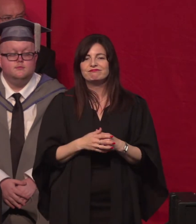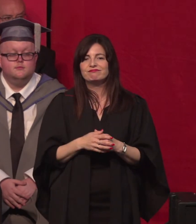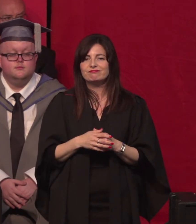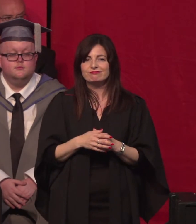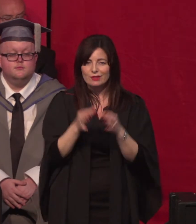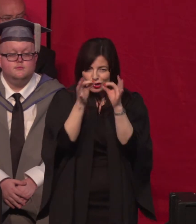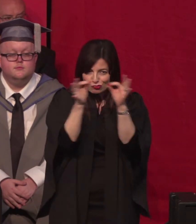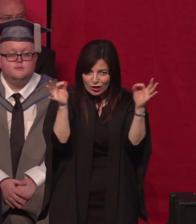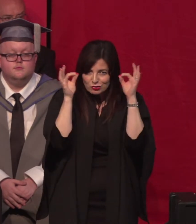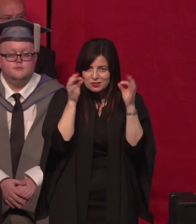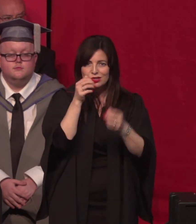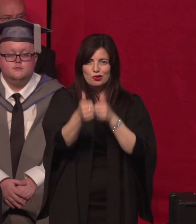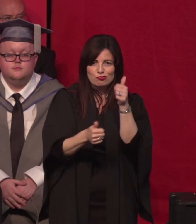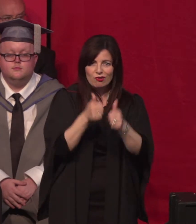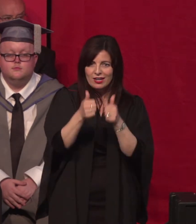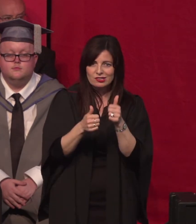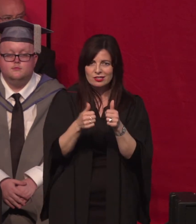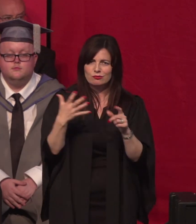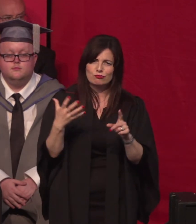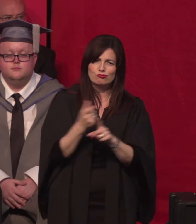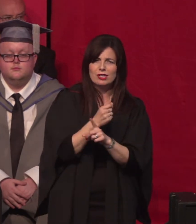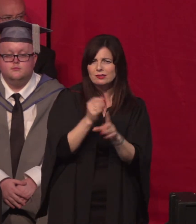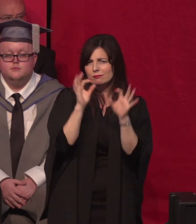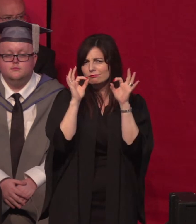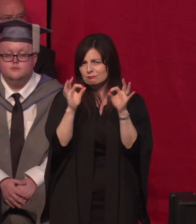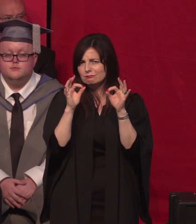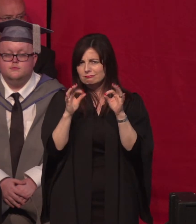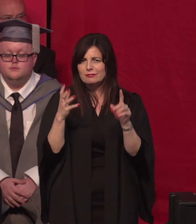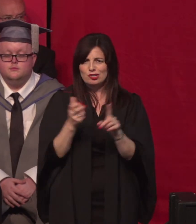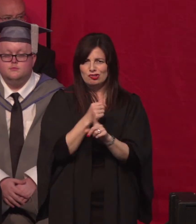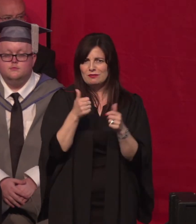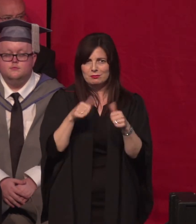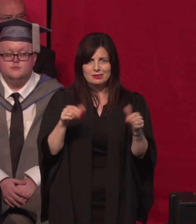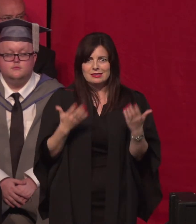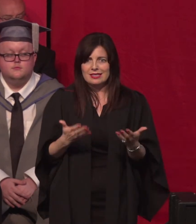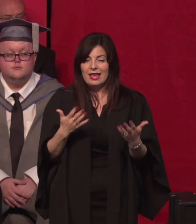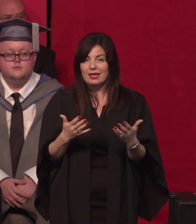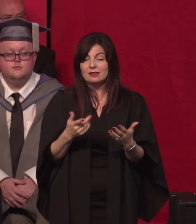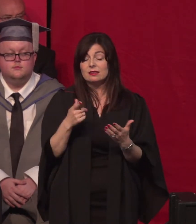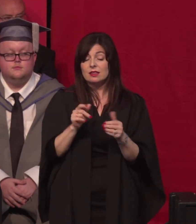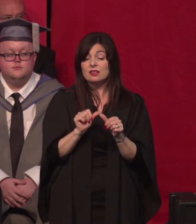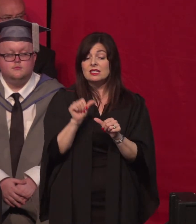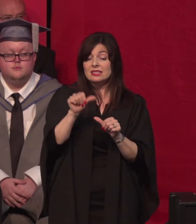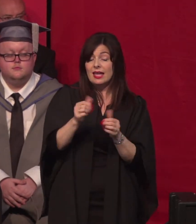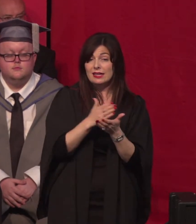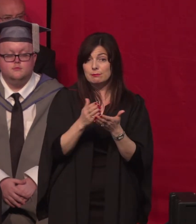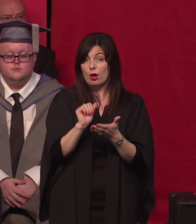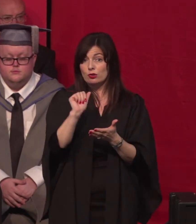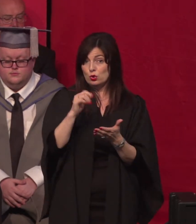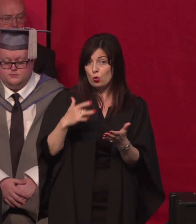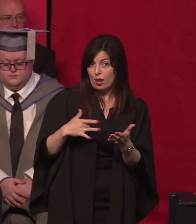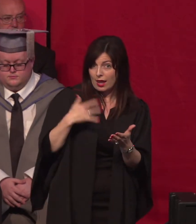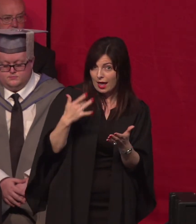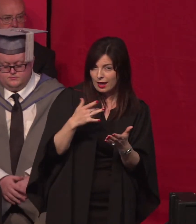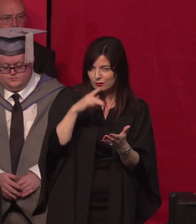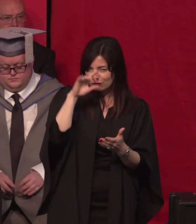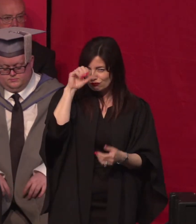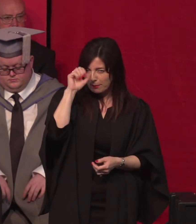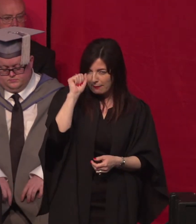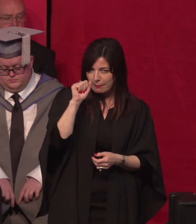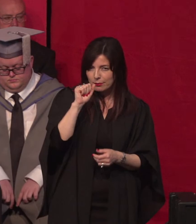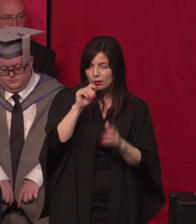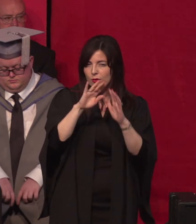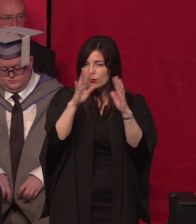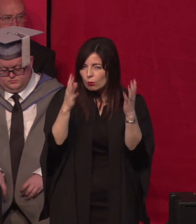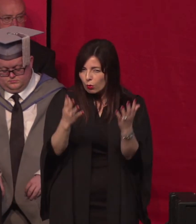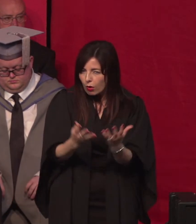Graduands, congratulations on reaching this incredible milestone today. As you step into the next chapter of your lives, remember that the world